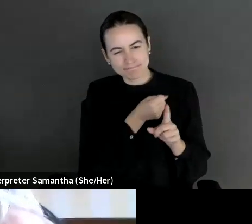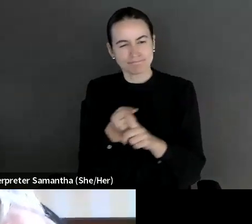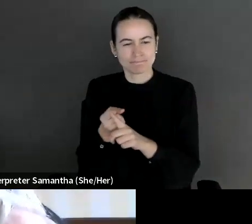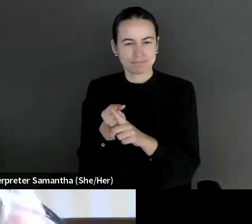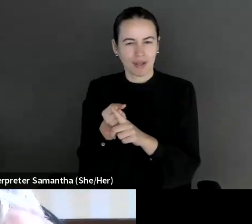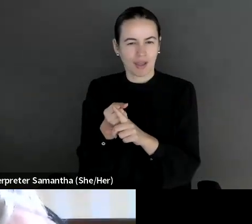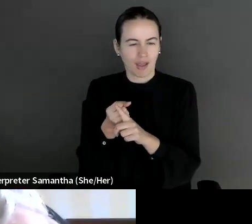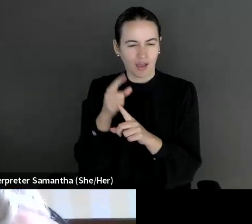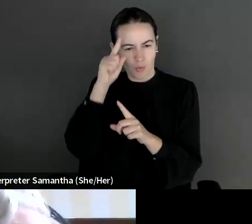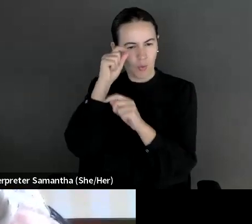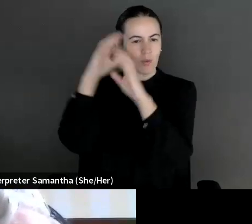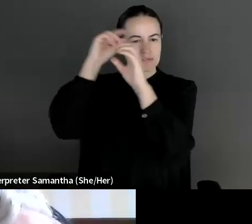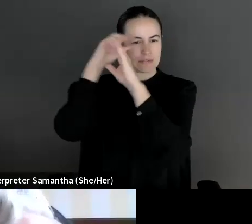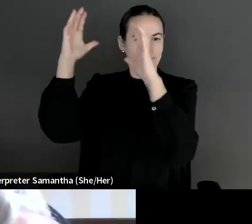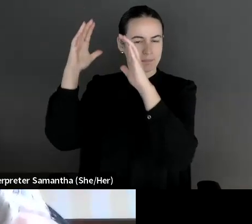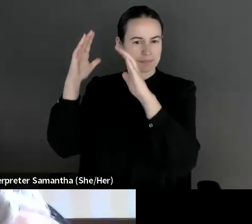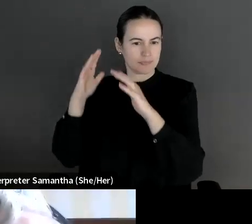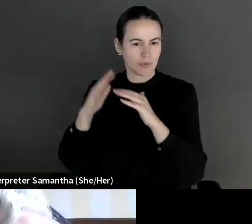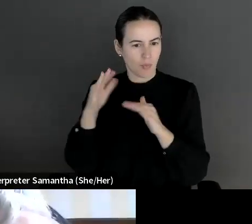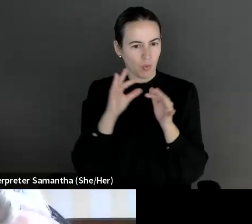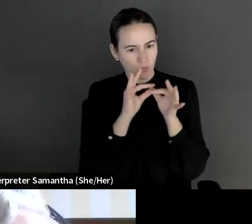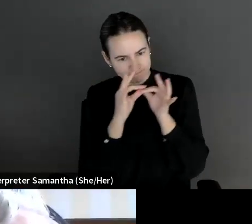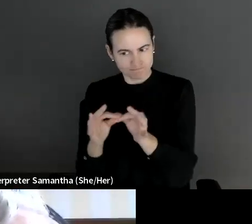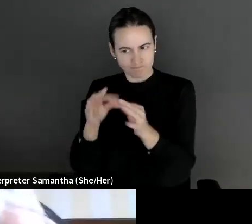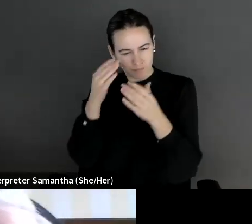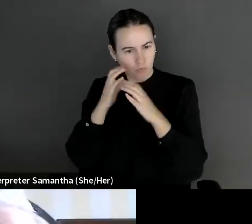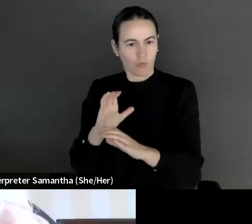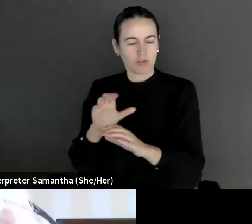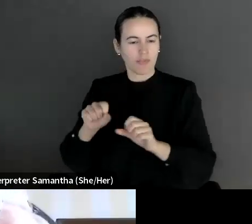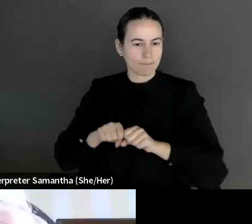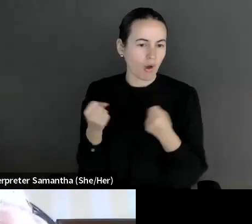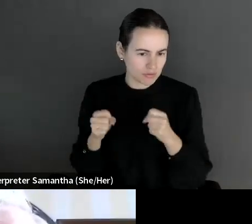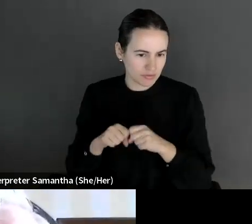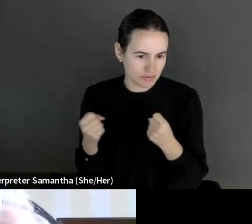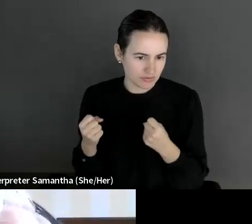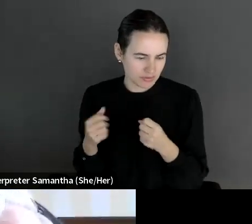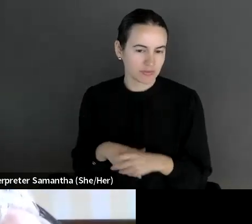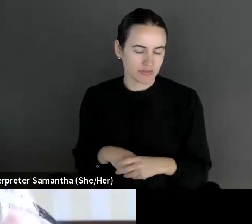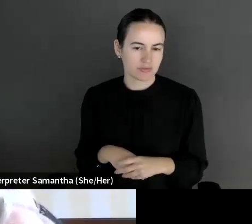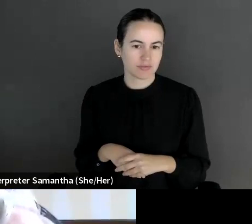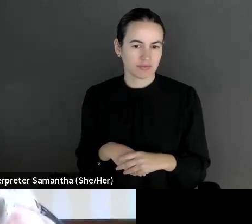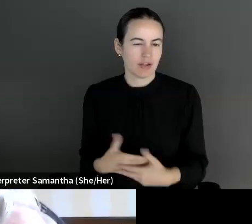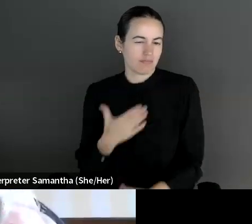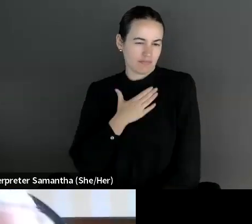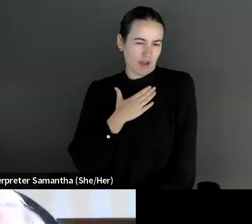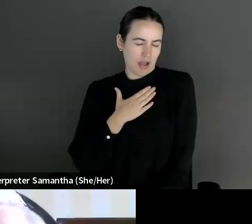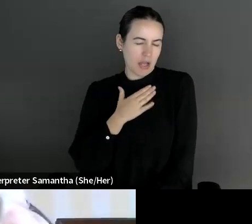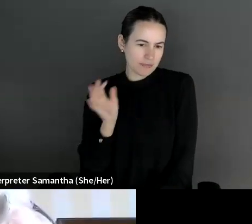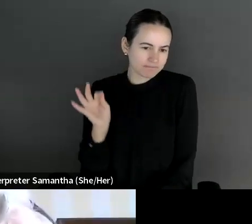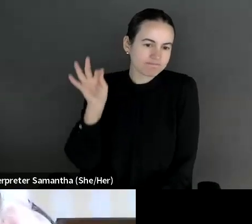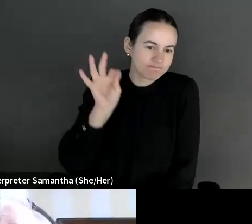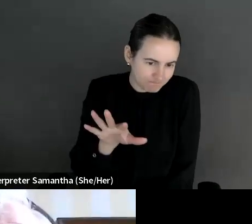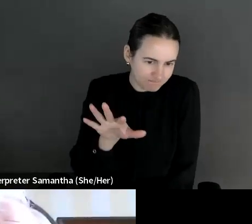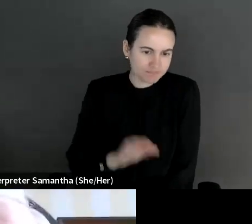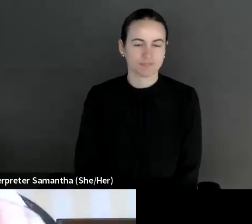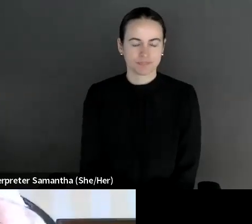much more in the direction of the pauses. That's what my consideration is with